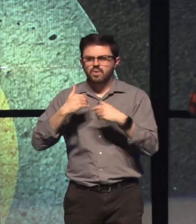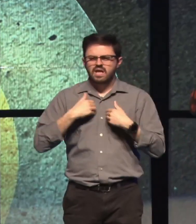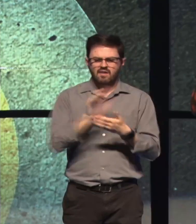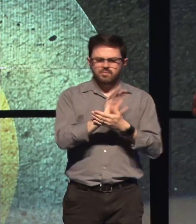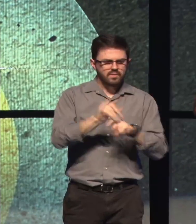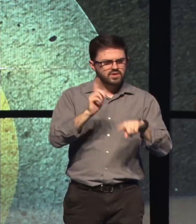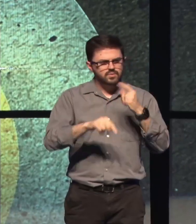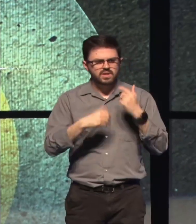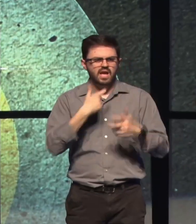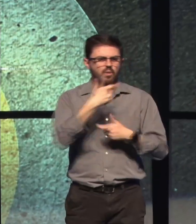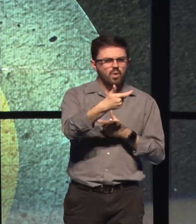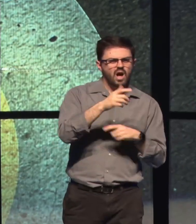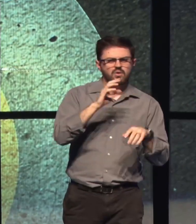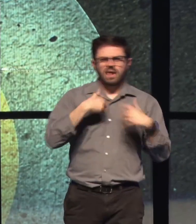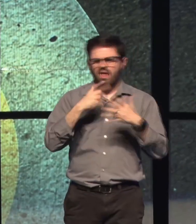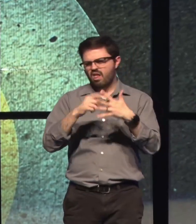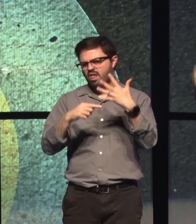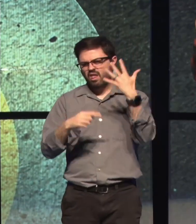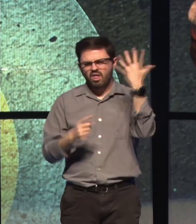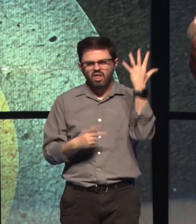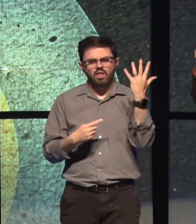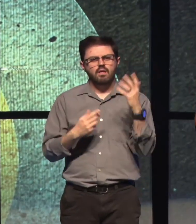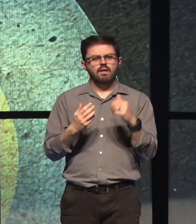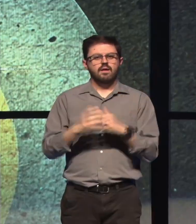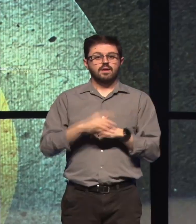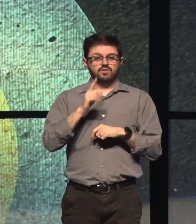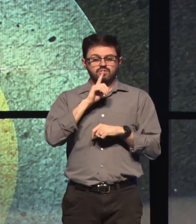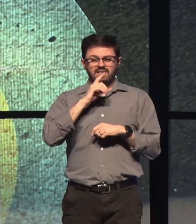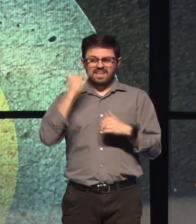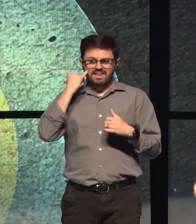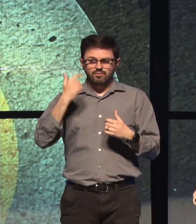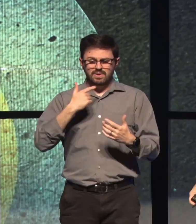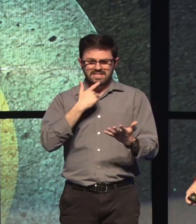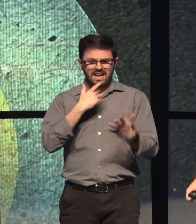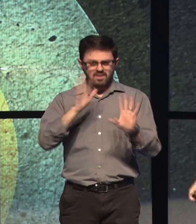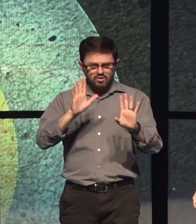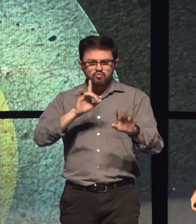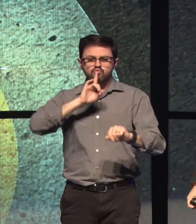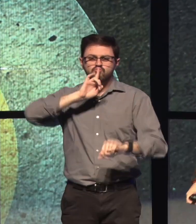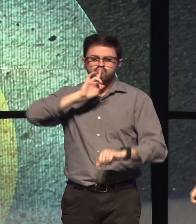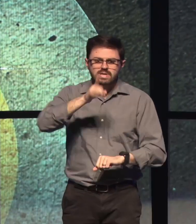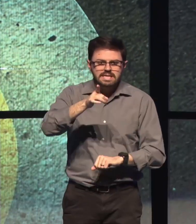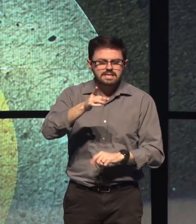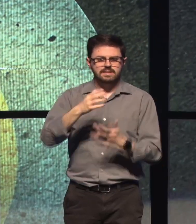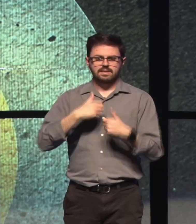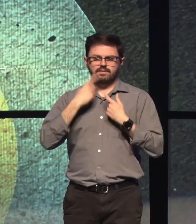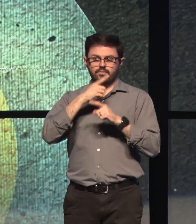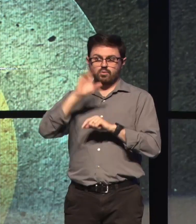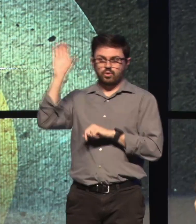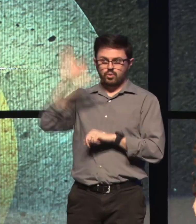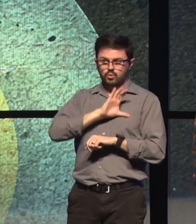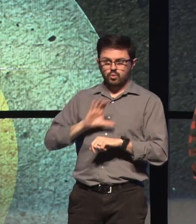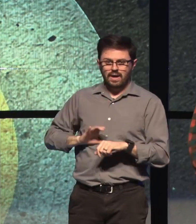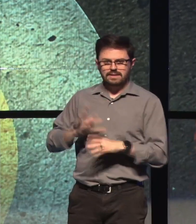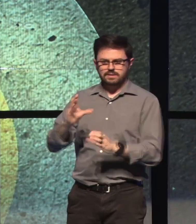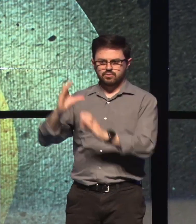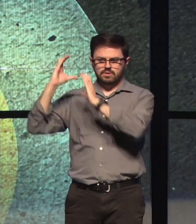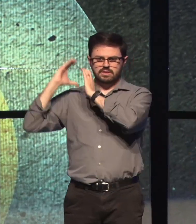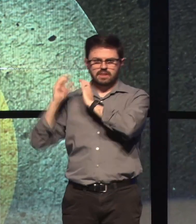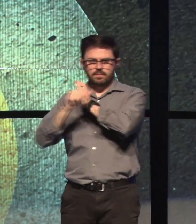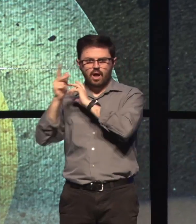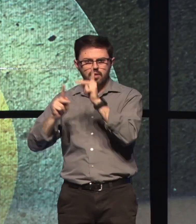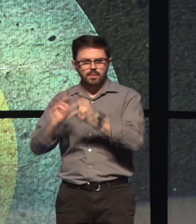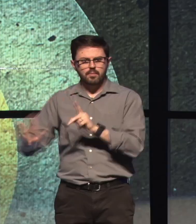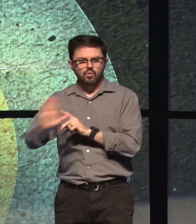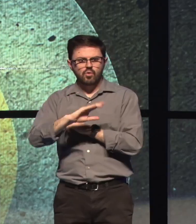that moral theism stuff. If we'll actually say to live for Christ is to carry one another's burdens, that's my tangible way of making